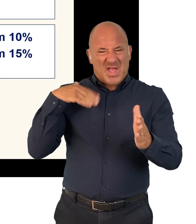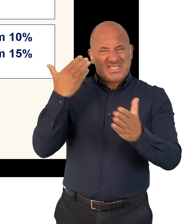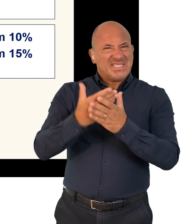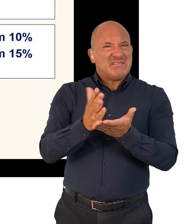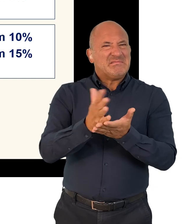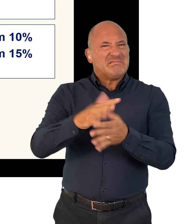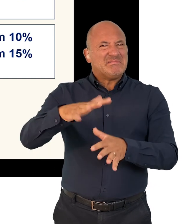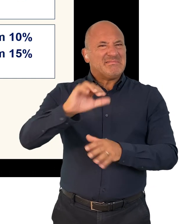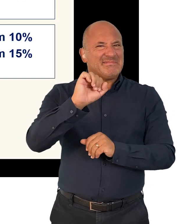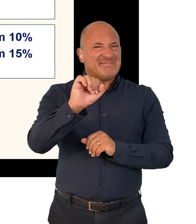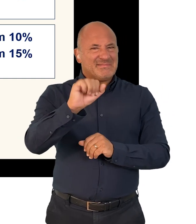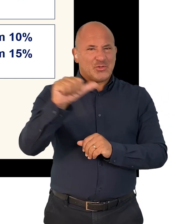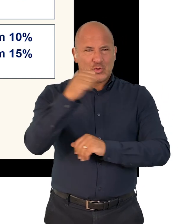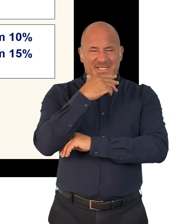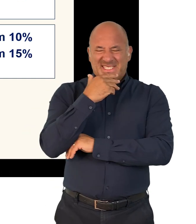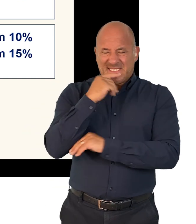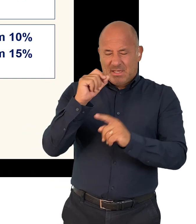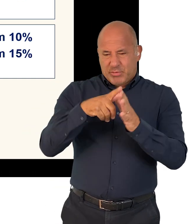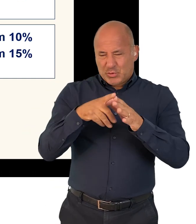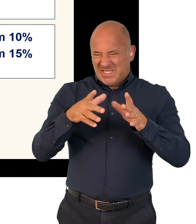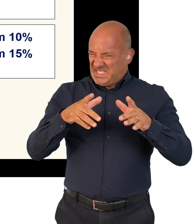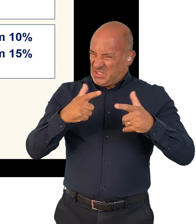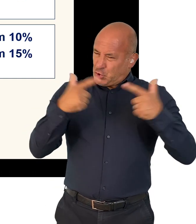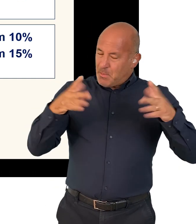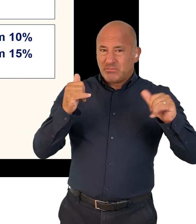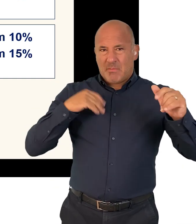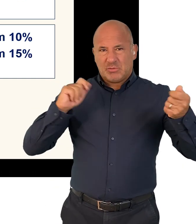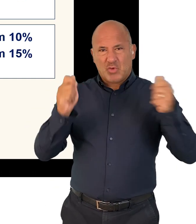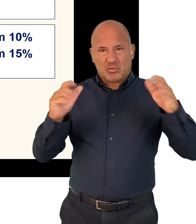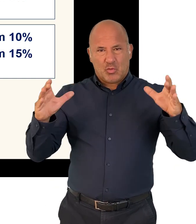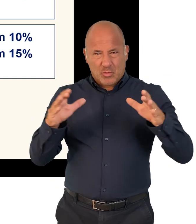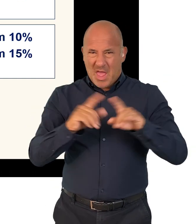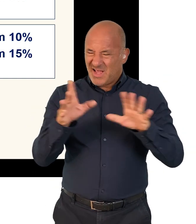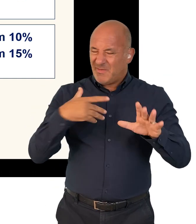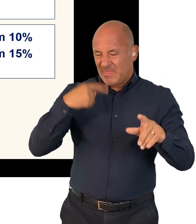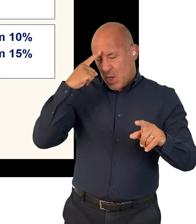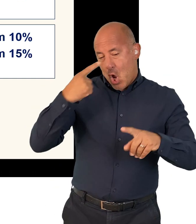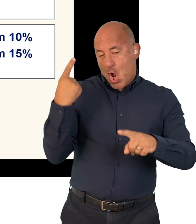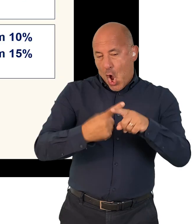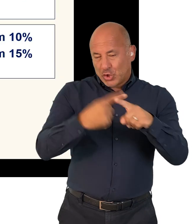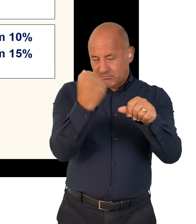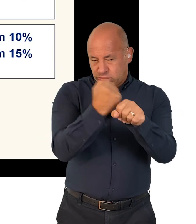record of fundraising, you should tailor the scope of your project accordingly, including only the most urgent work